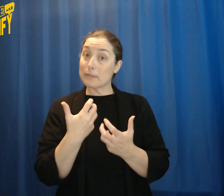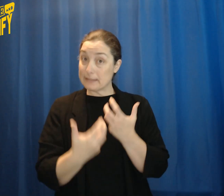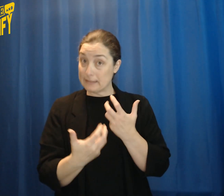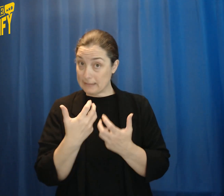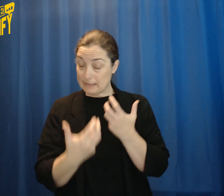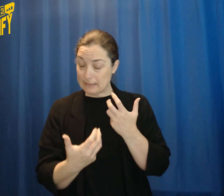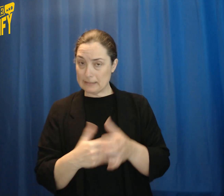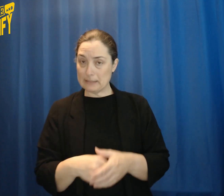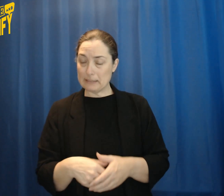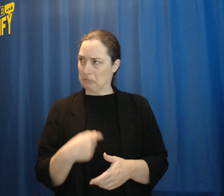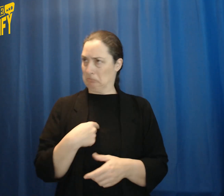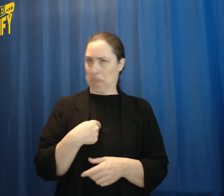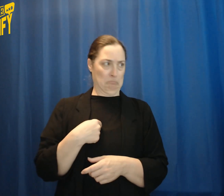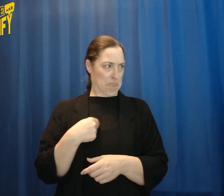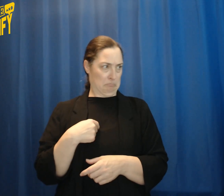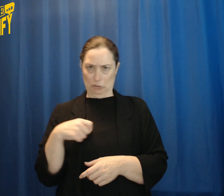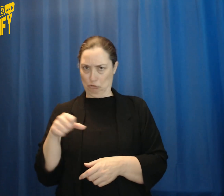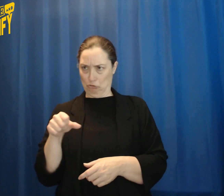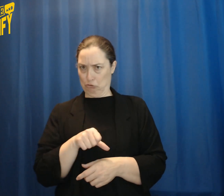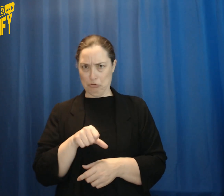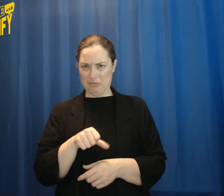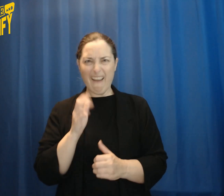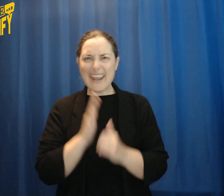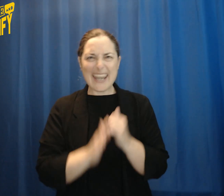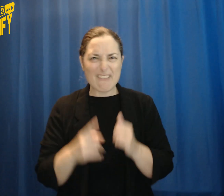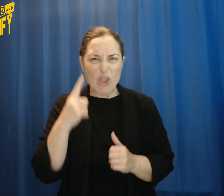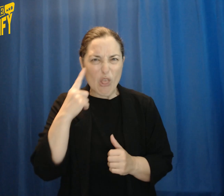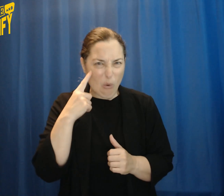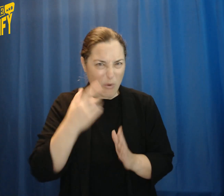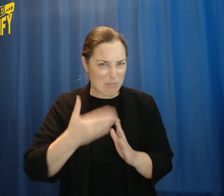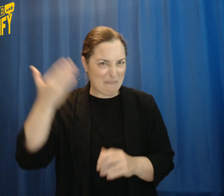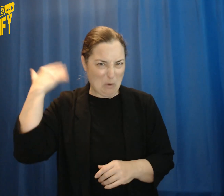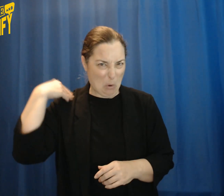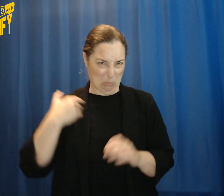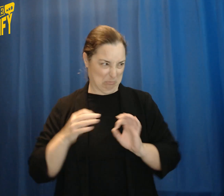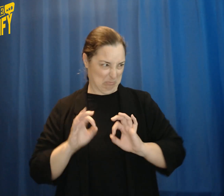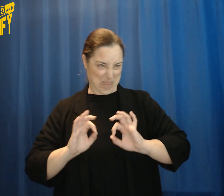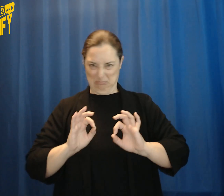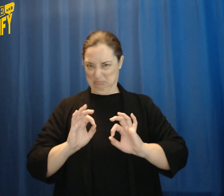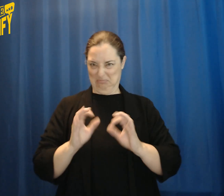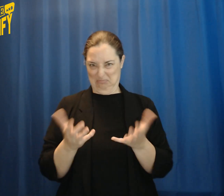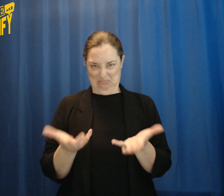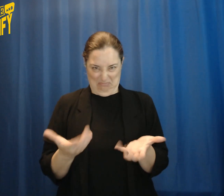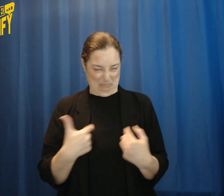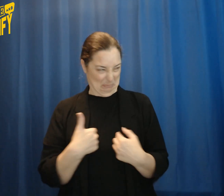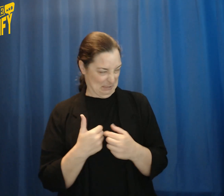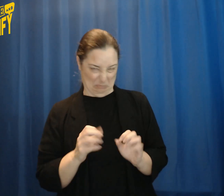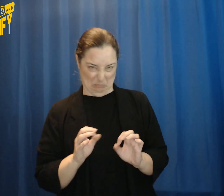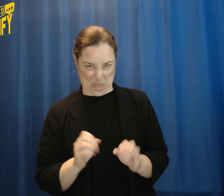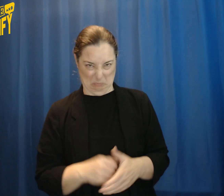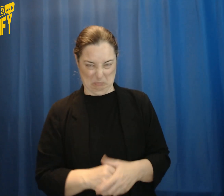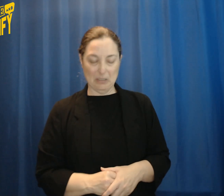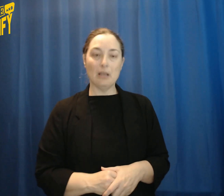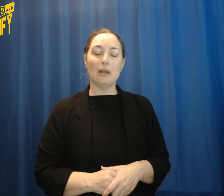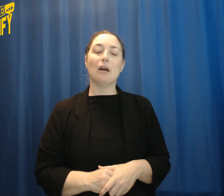went, oh, should I? Because I'd never, ever considered it, you know. I didn't think that was something I could do, you know. So I go across to